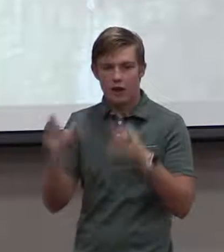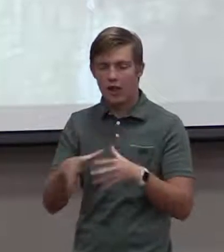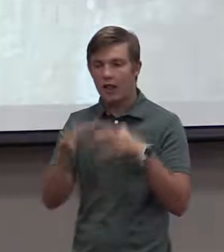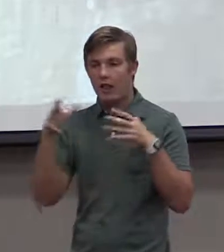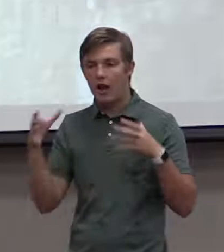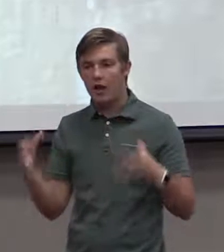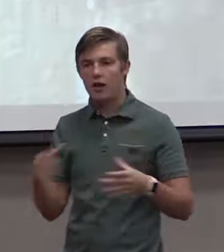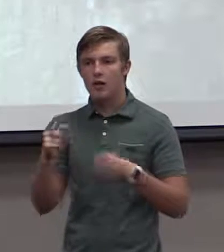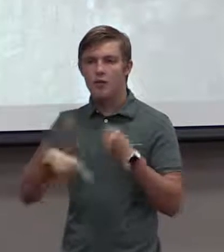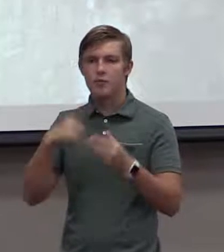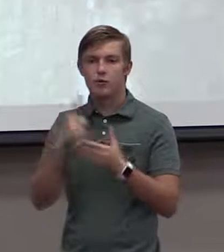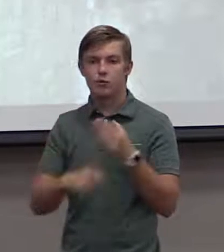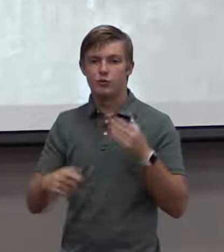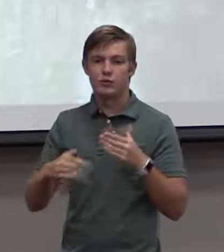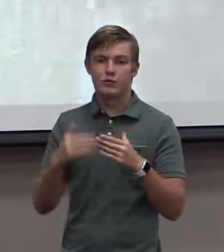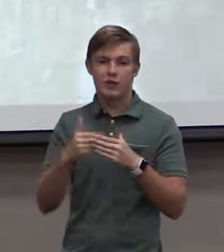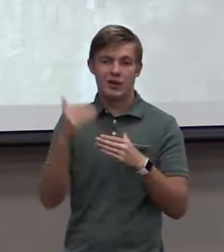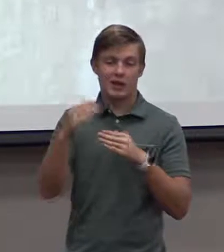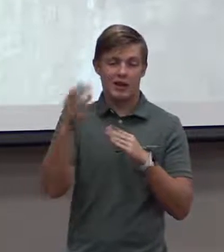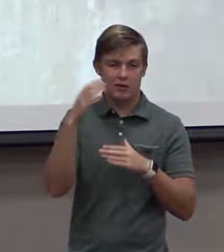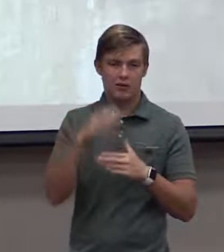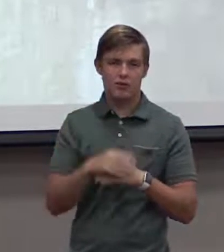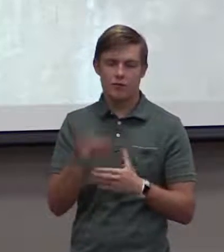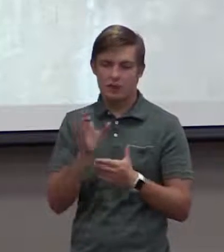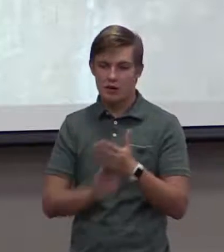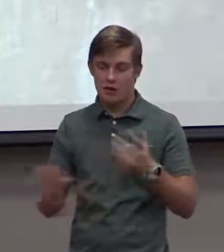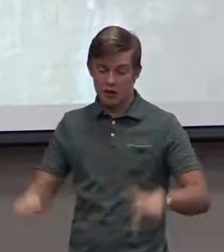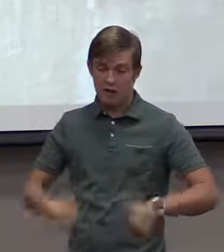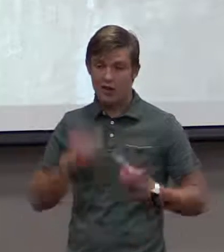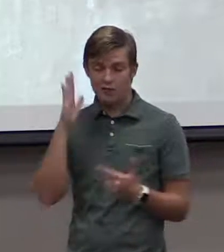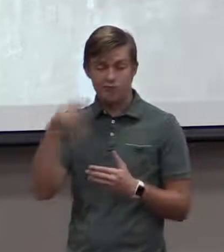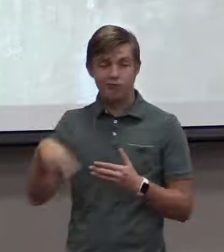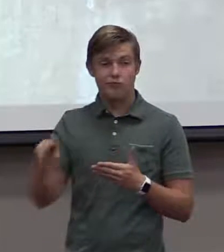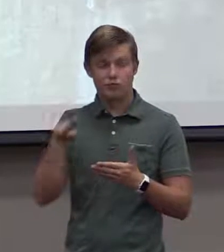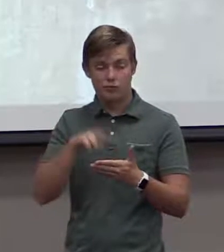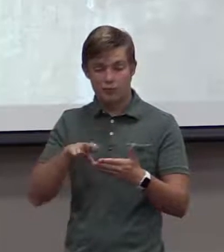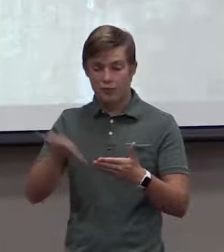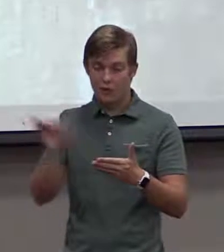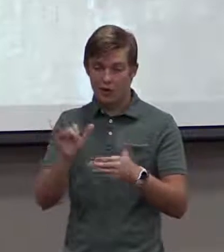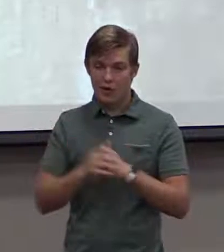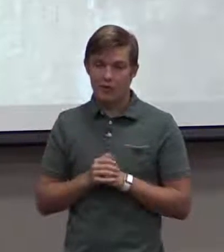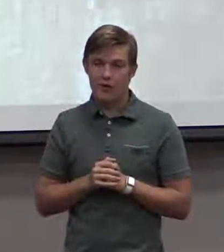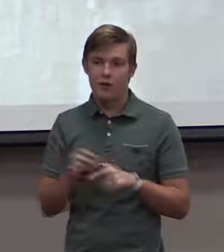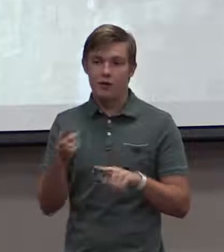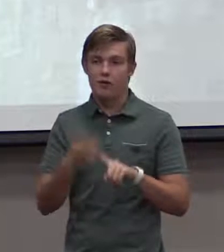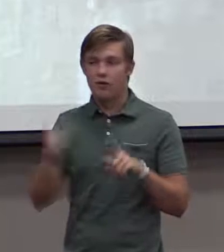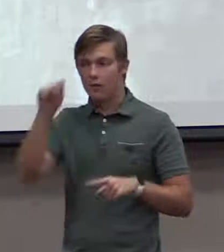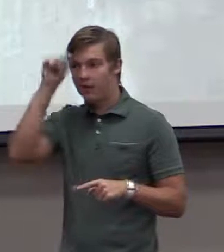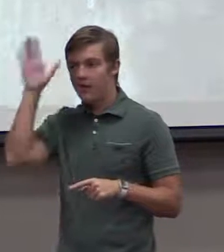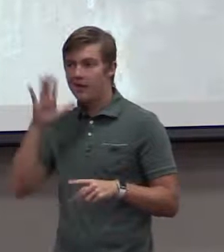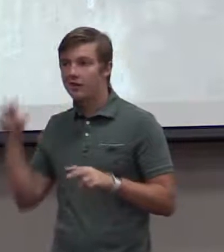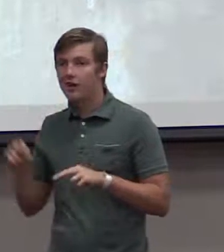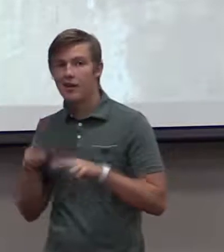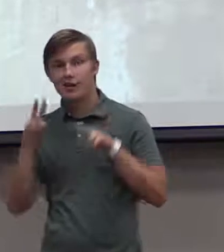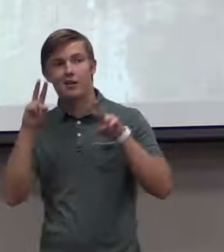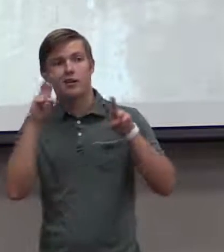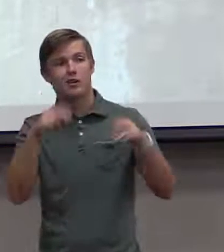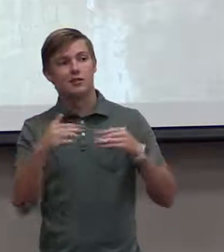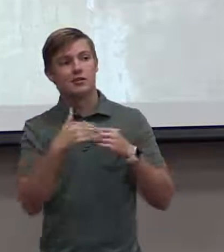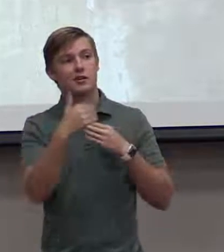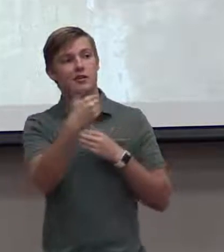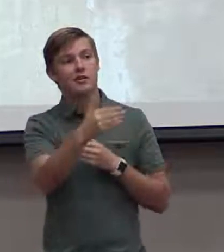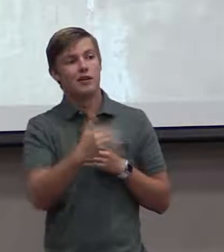what the next chapter of life was going to look like. And being from Alaska and looking from afar and seeing